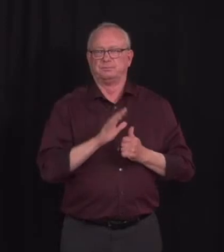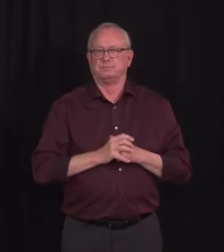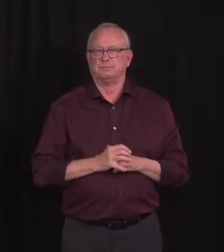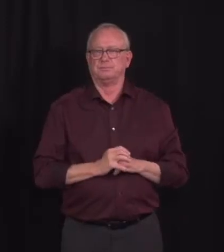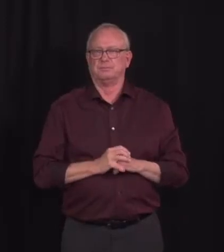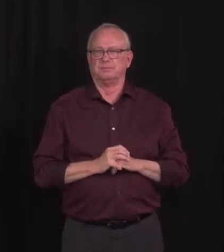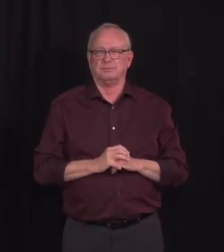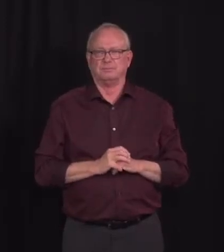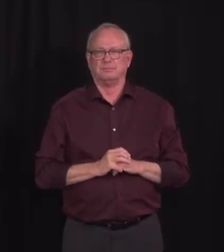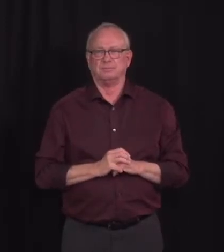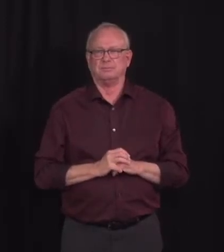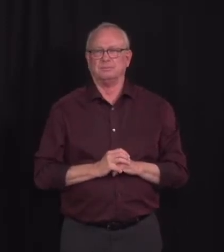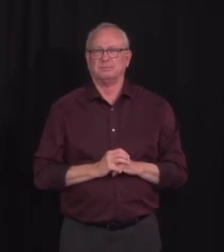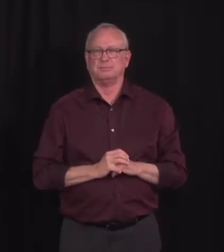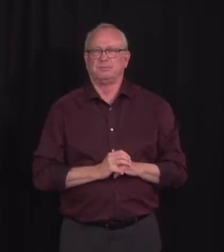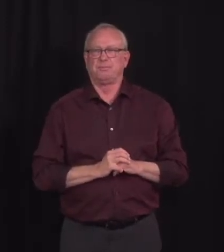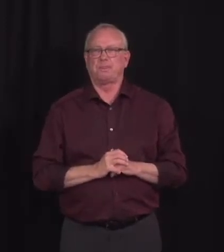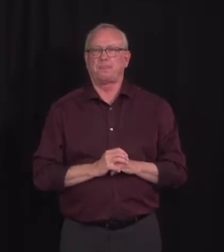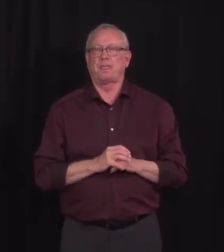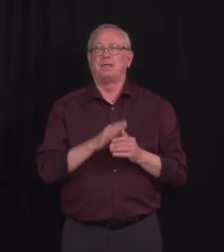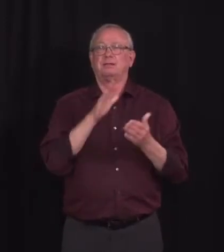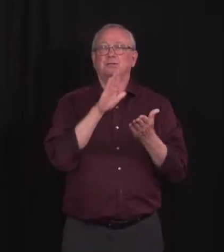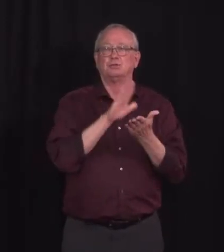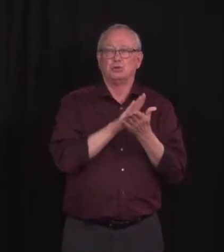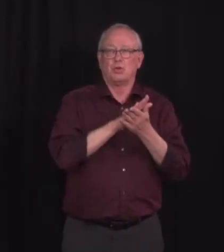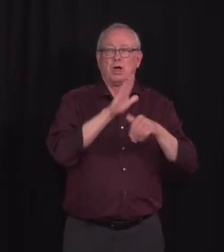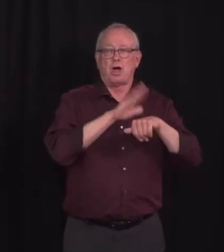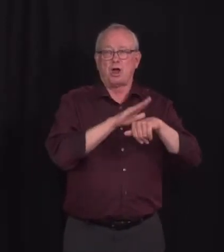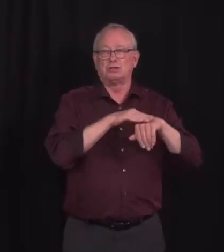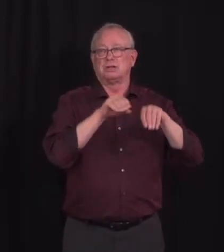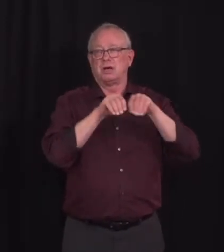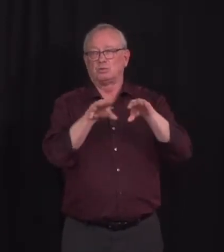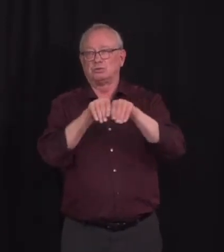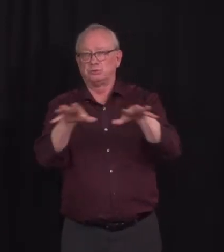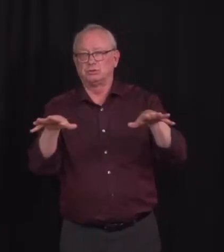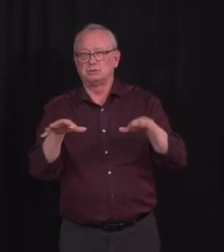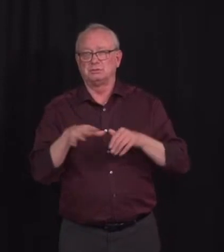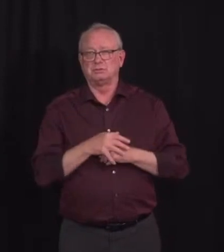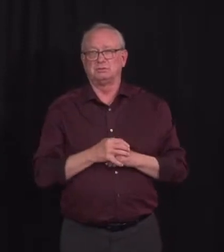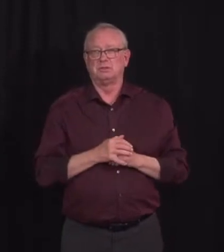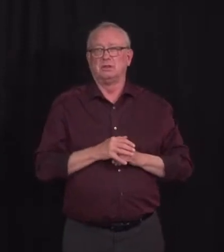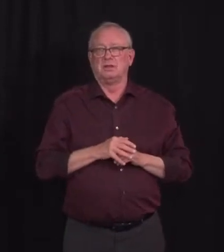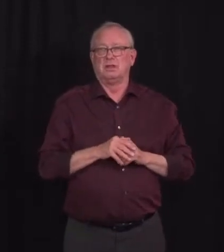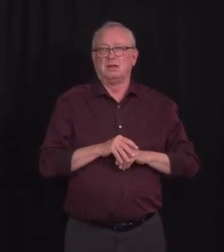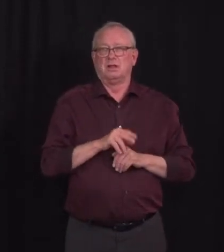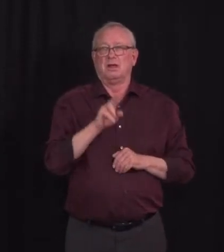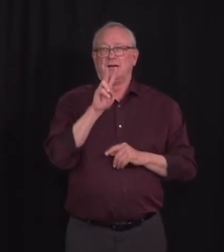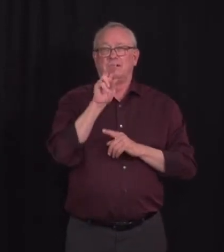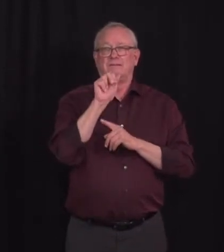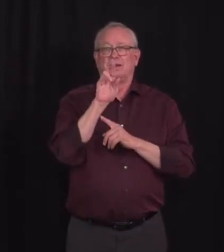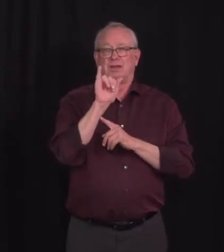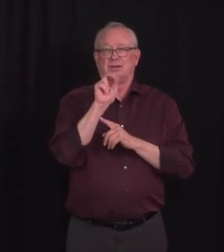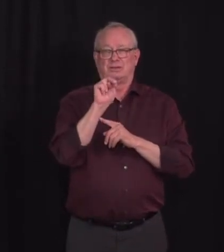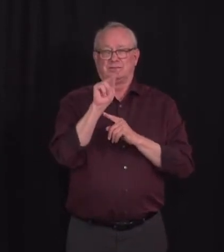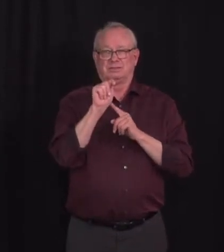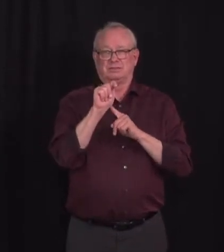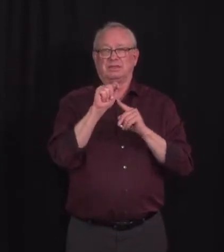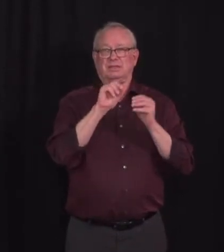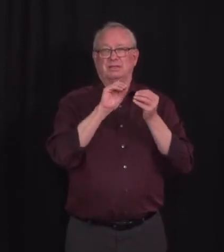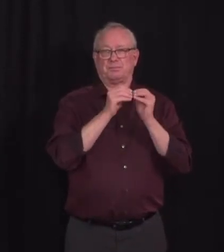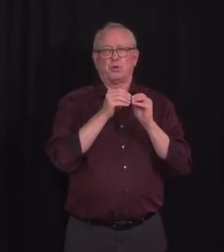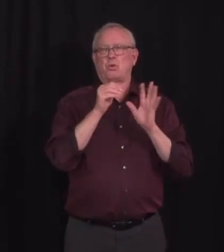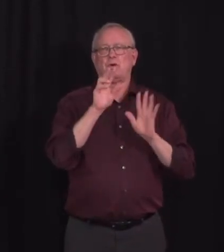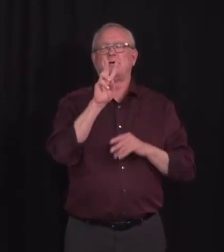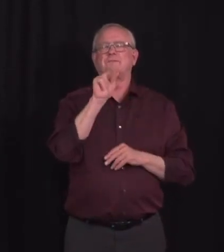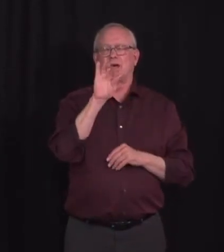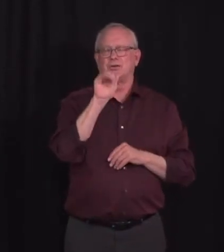have identified 305 additional cases of variants of concern in the last 24 hours. That is cases